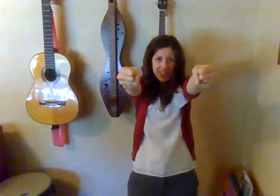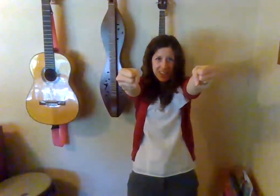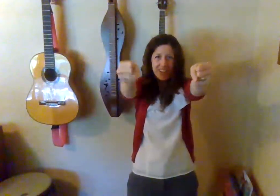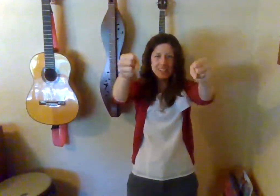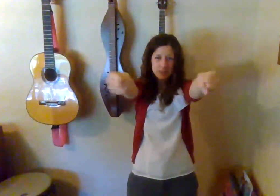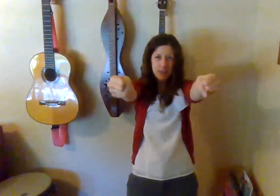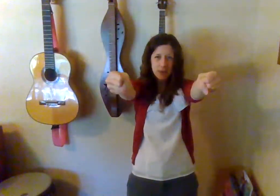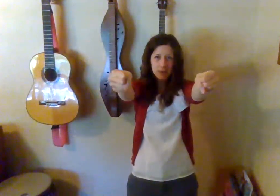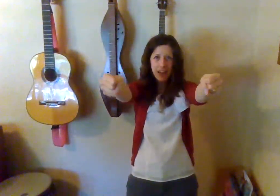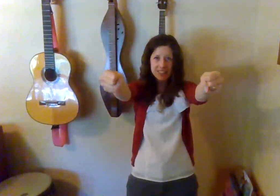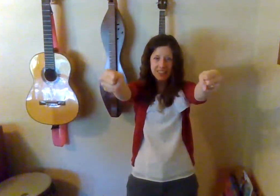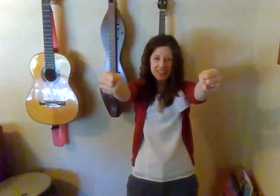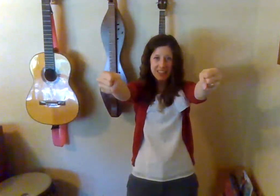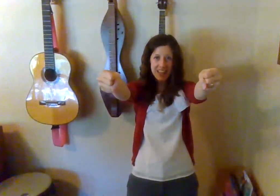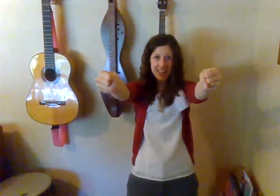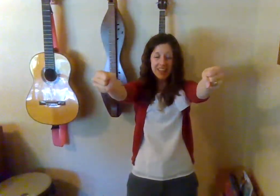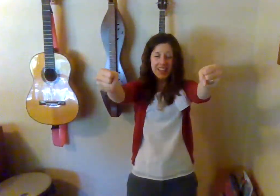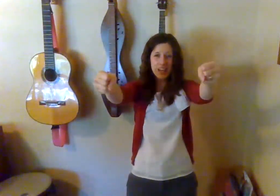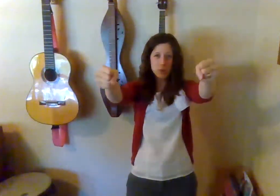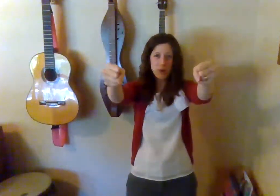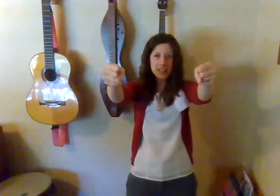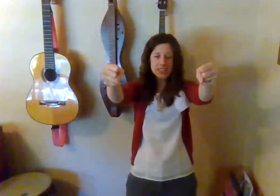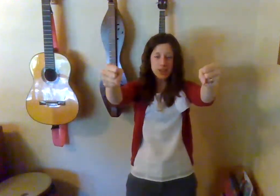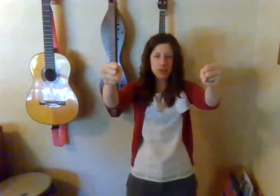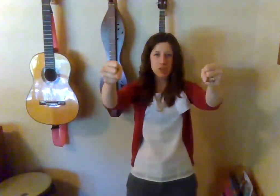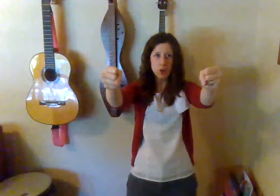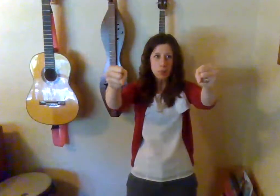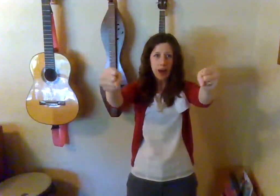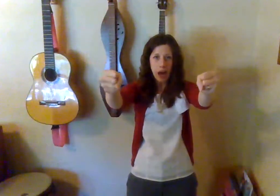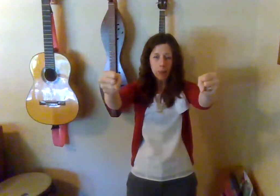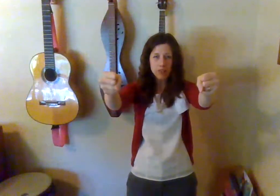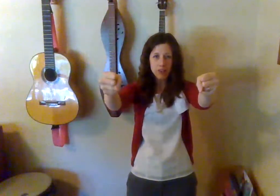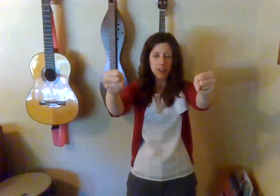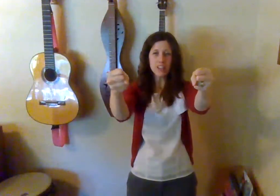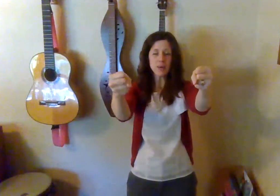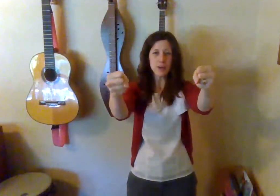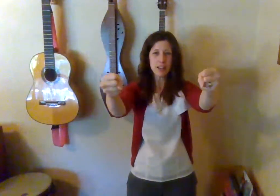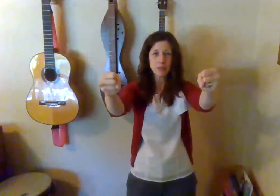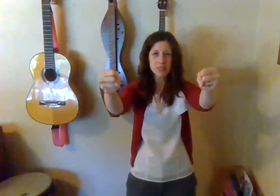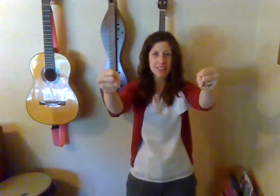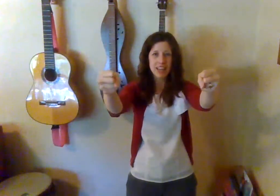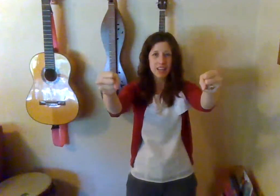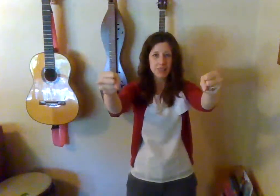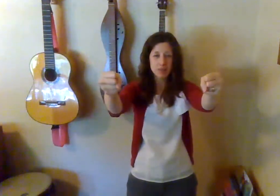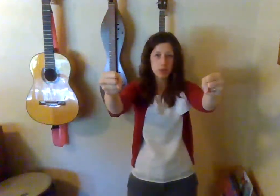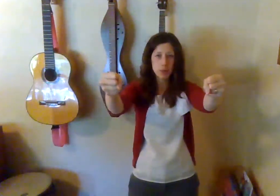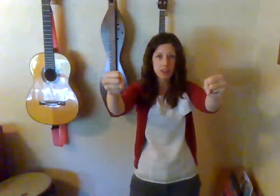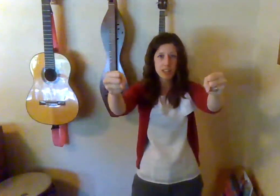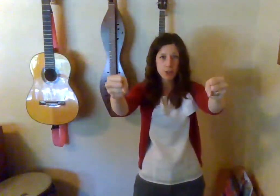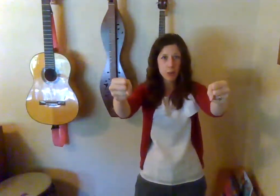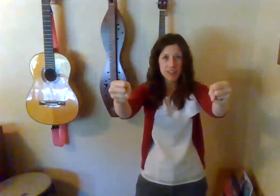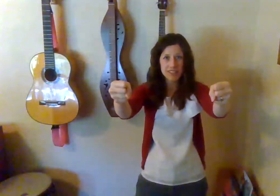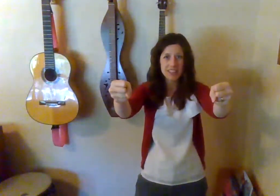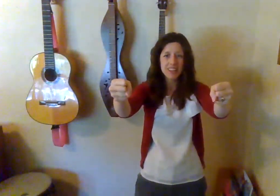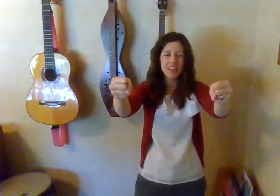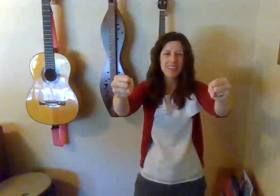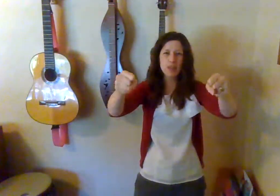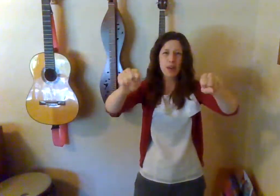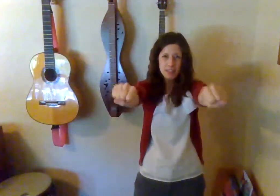Awesome. Like a rest at the end. And a rest can be so powerful when it comes at the end of something really noisy. And that's why I